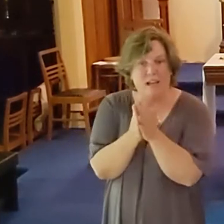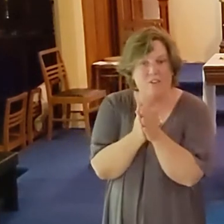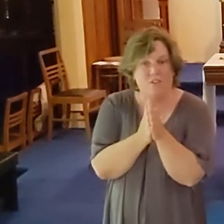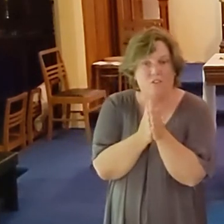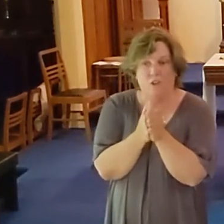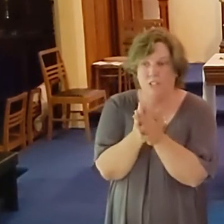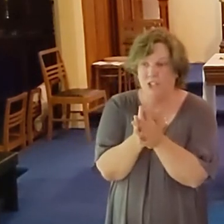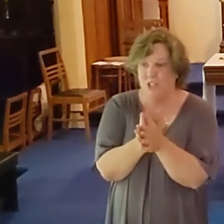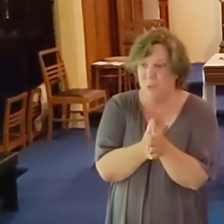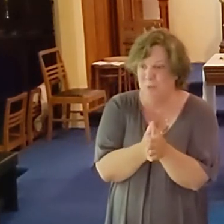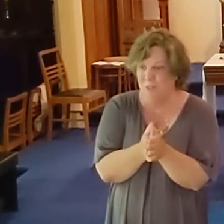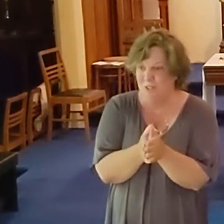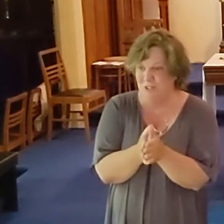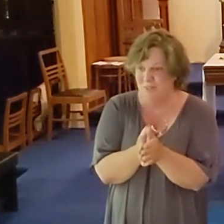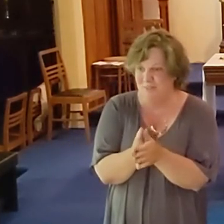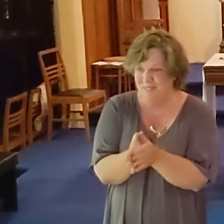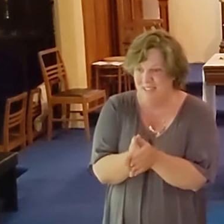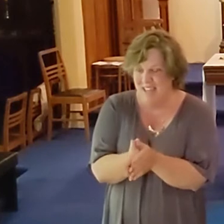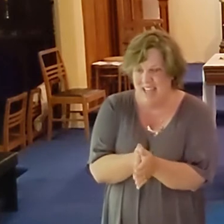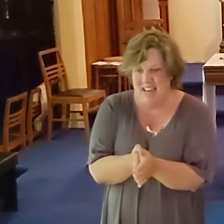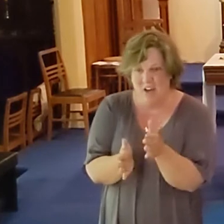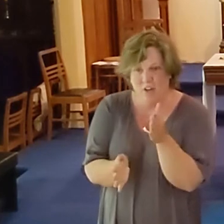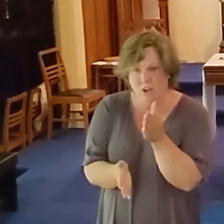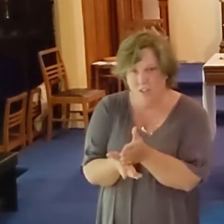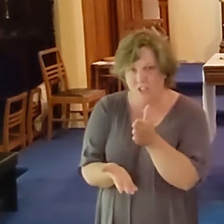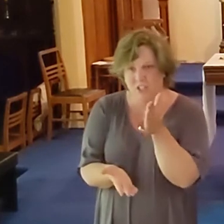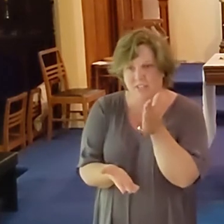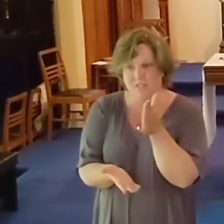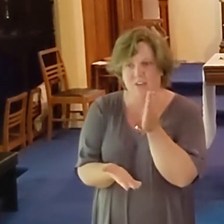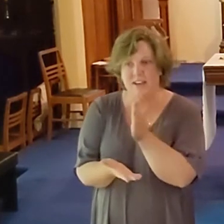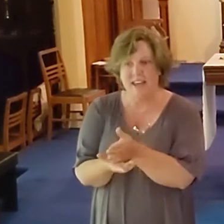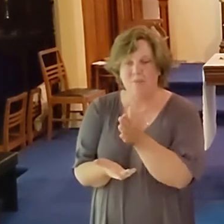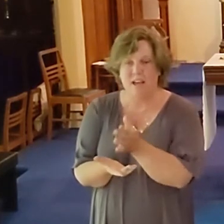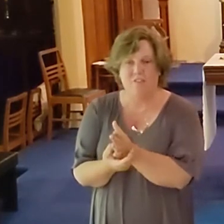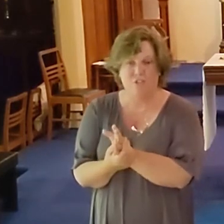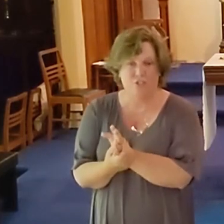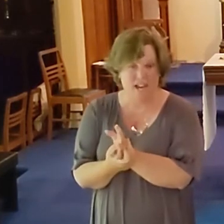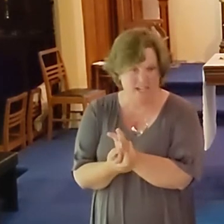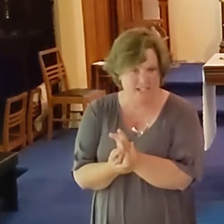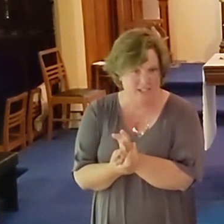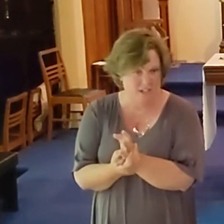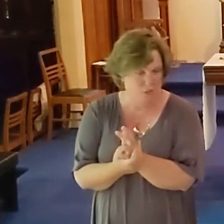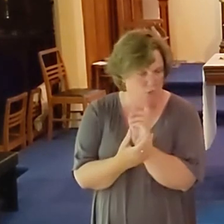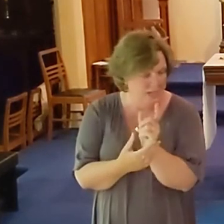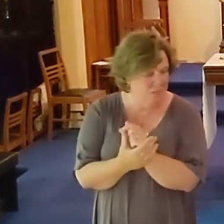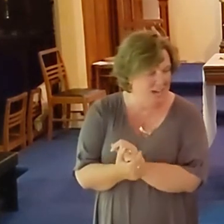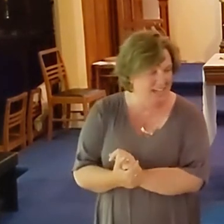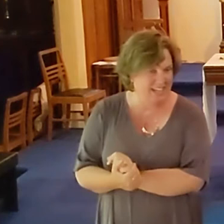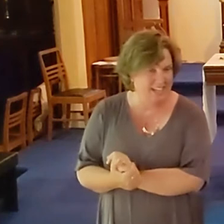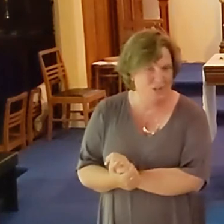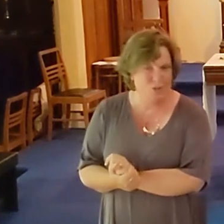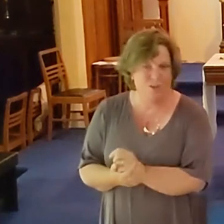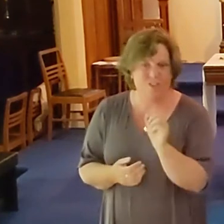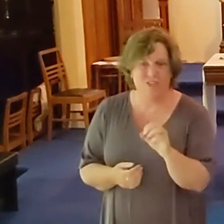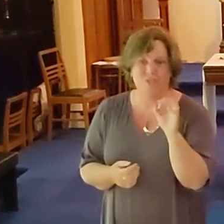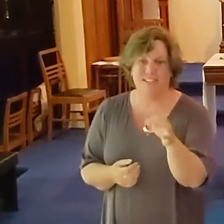they brought out Scottish shipbuilders. And our cottage is named after William